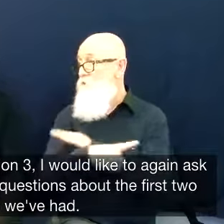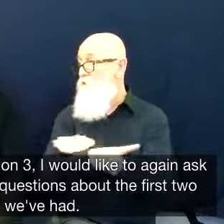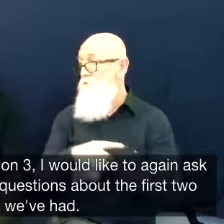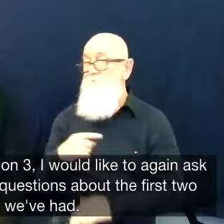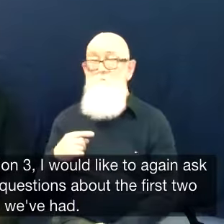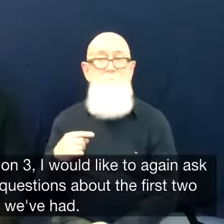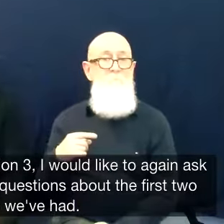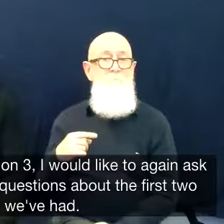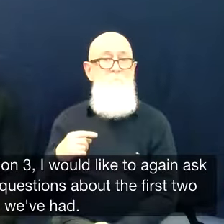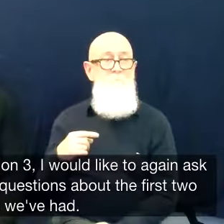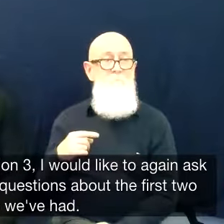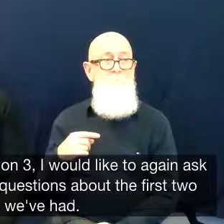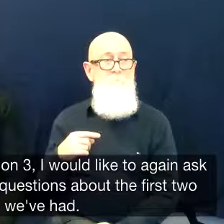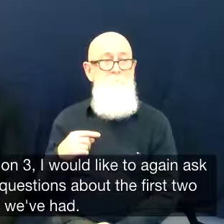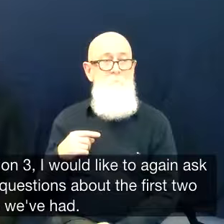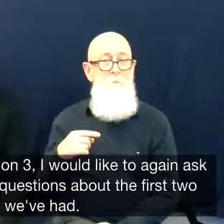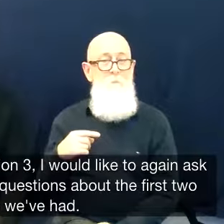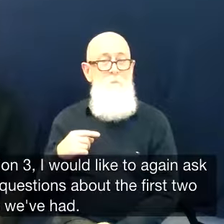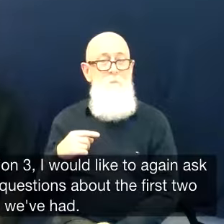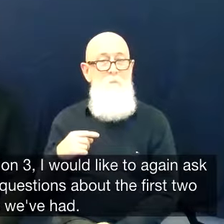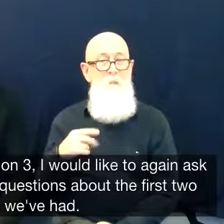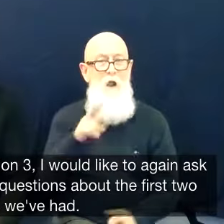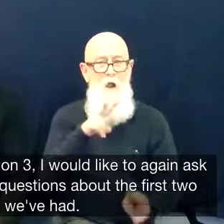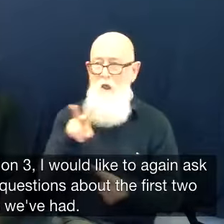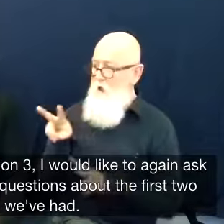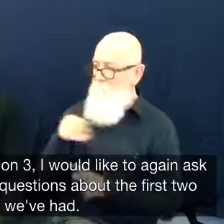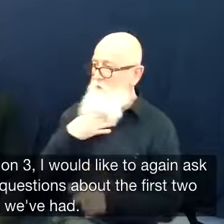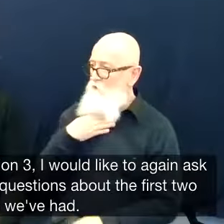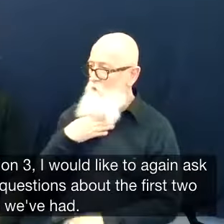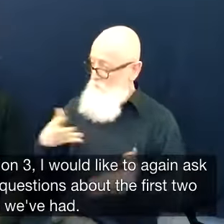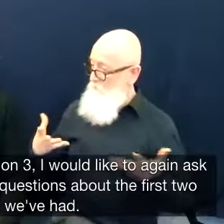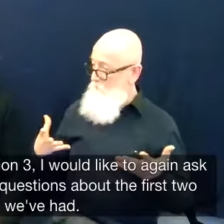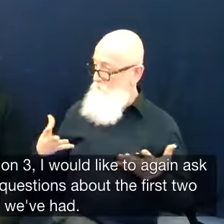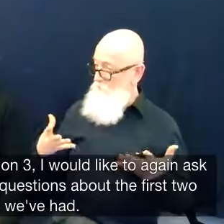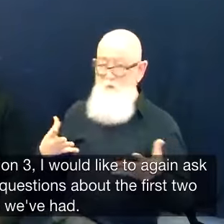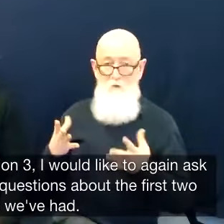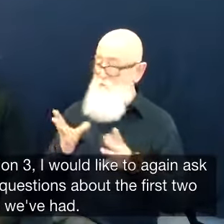Meredith's gone. Yeah. Just looking at Meredith, so she's disappeared.